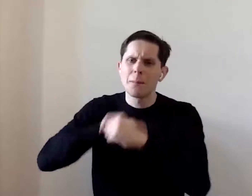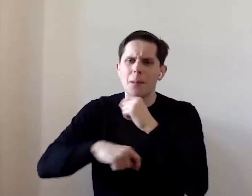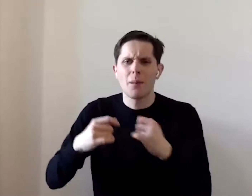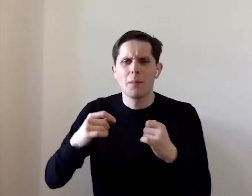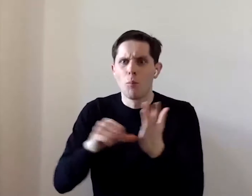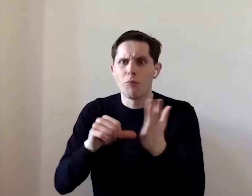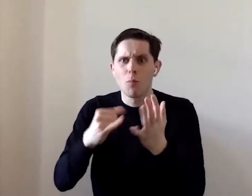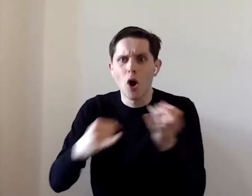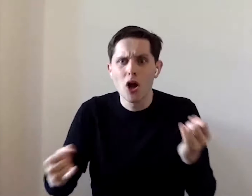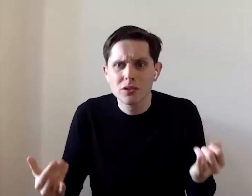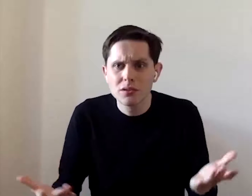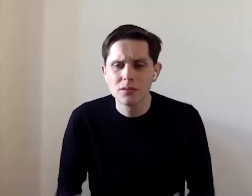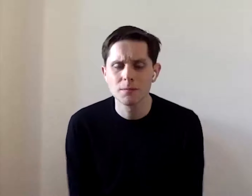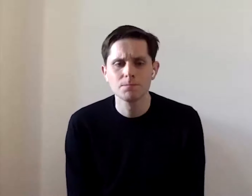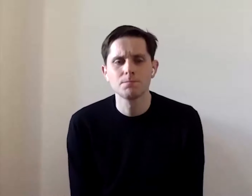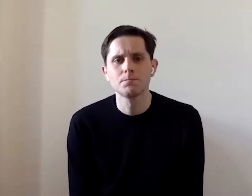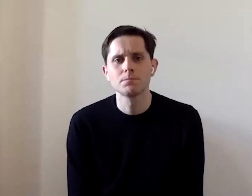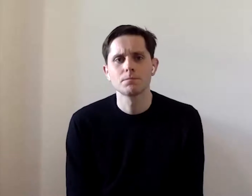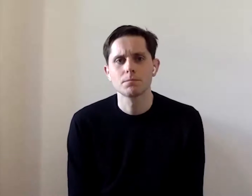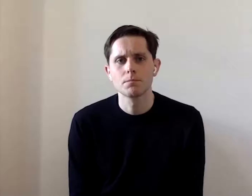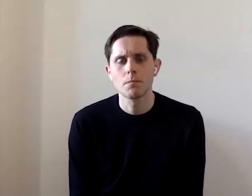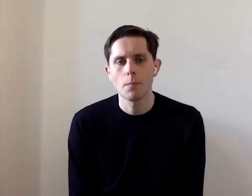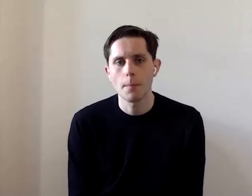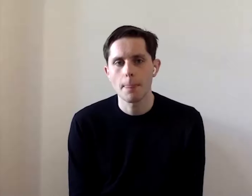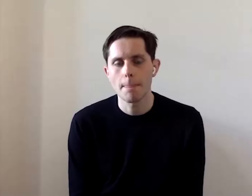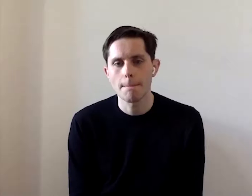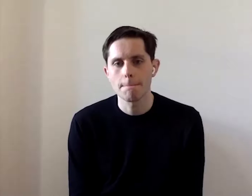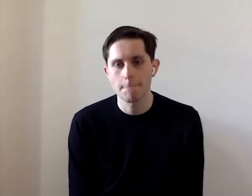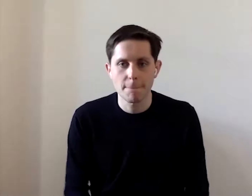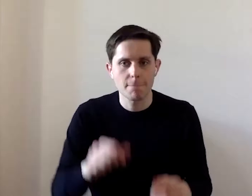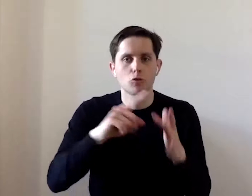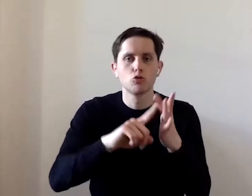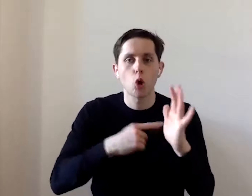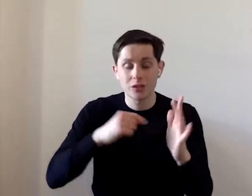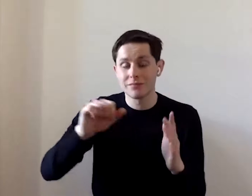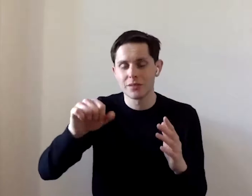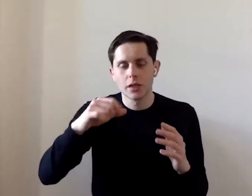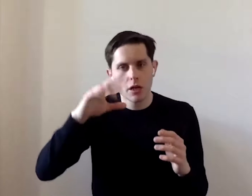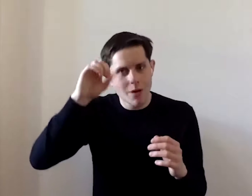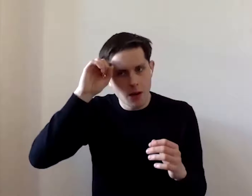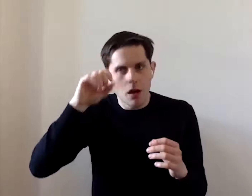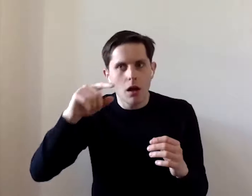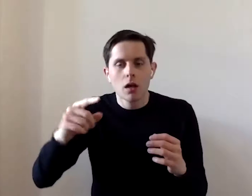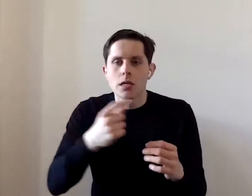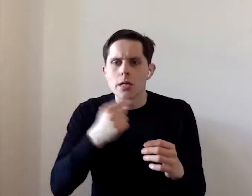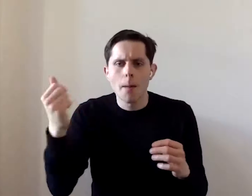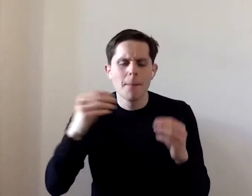that salary isn't there, then we're exacerbating the issue. Yeah, because I've seen some